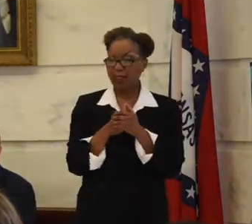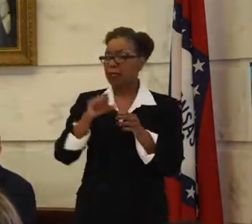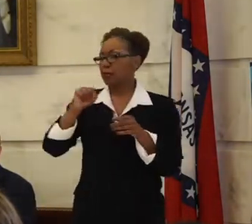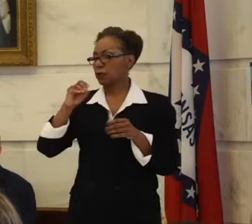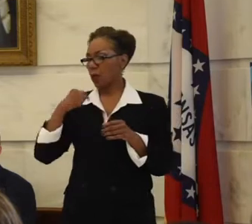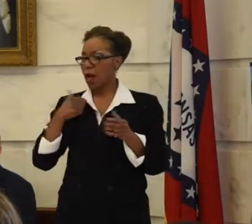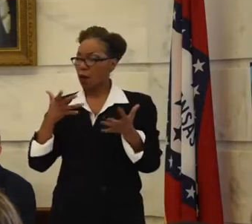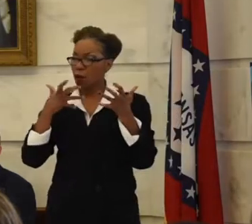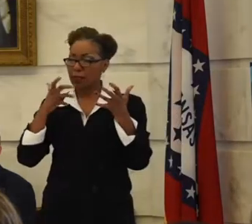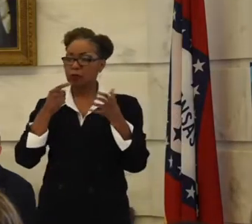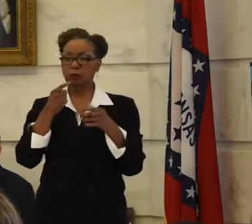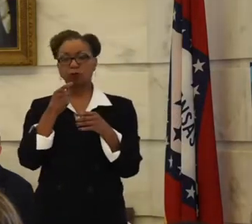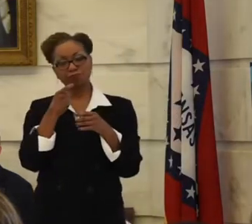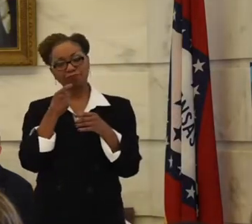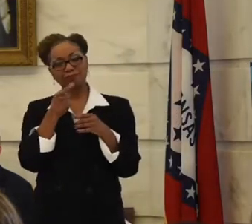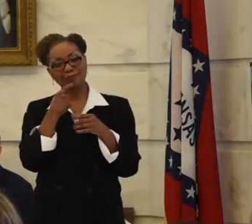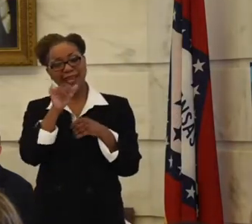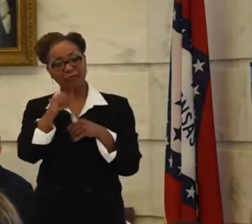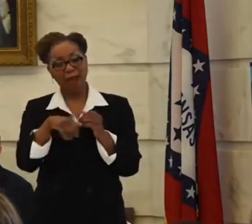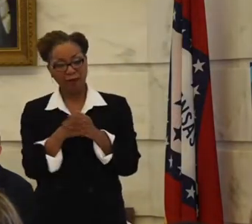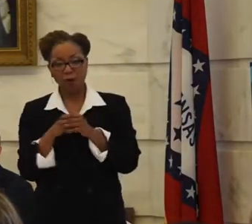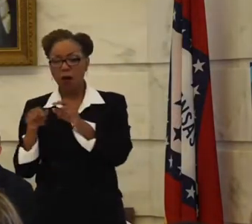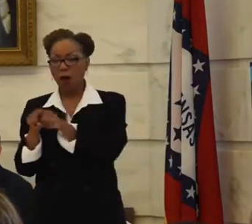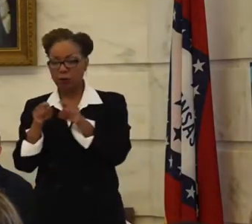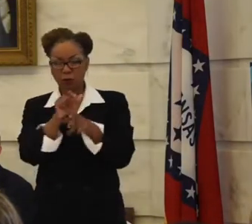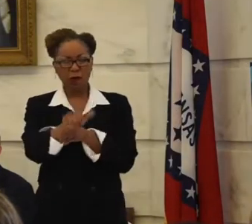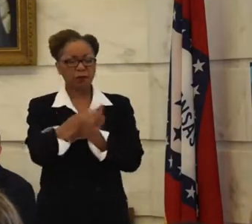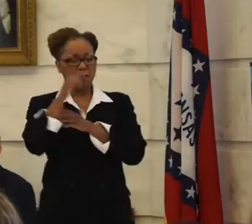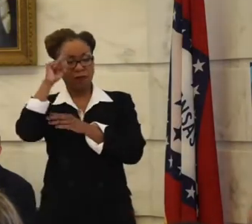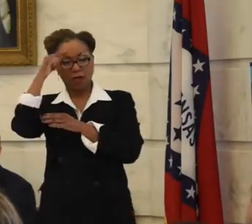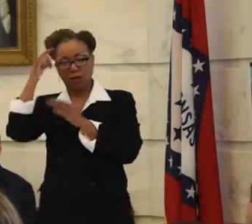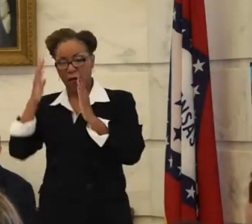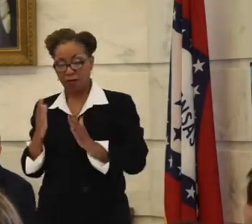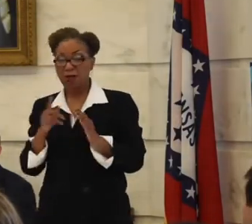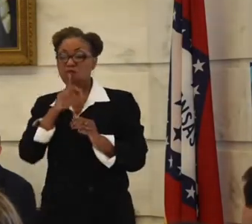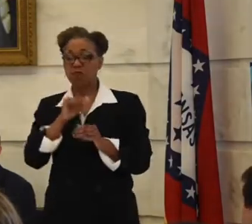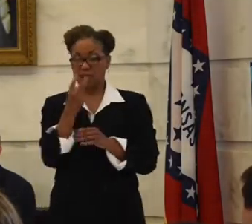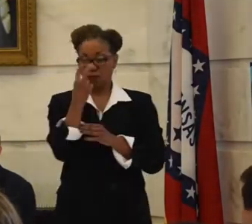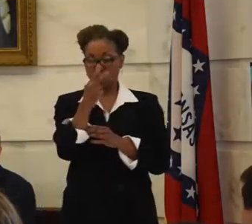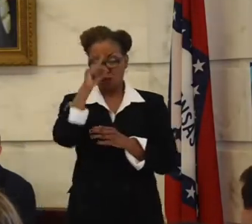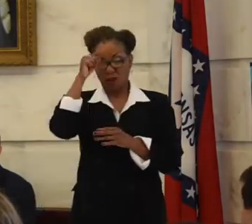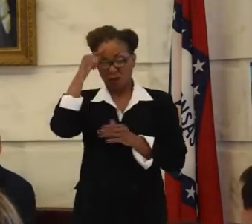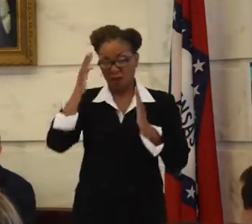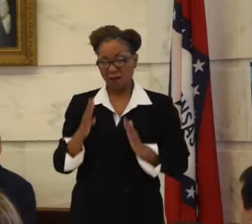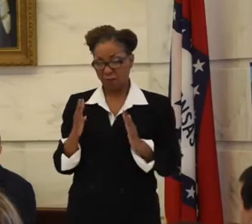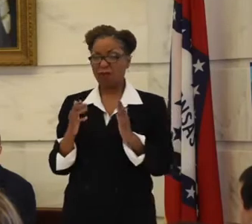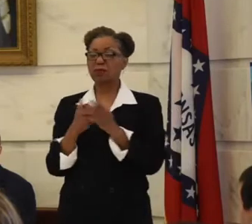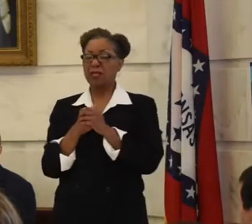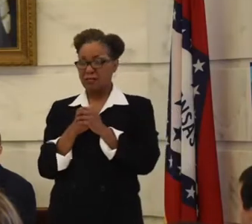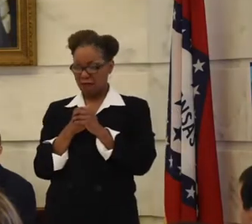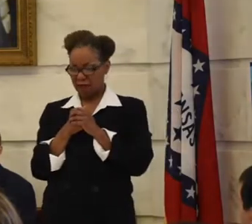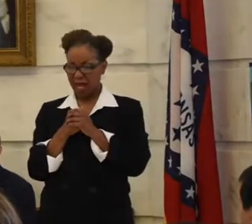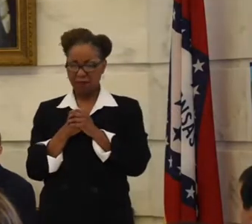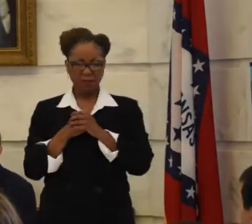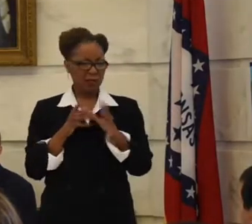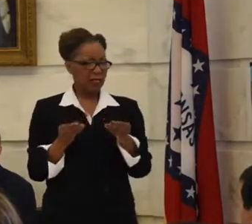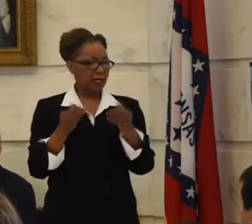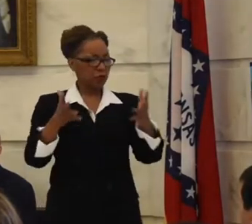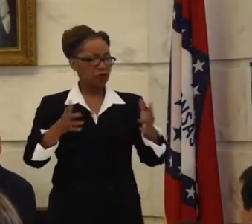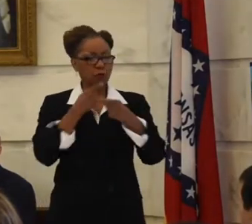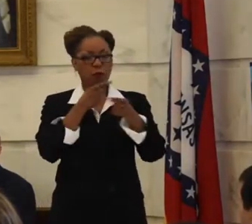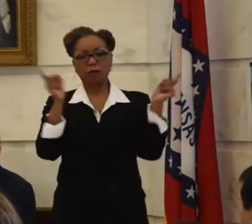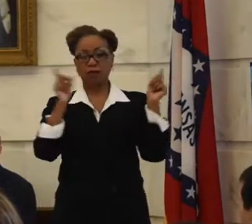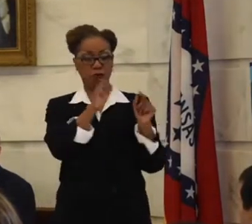I wanted to say that there's also another governor, so there's actually two governors that have issued proclamations,